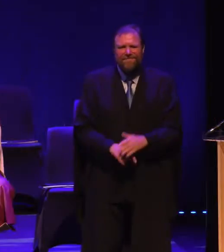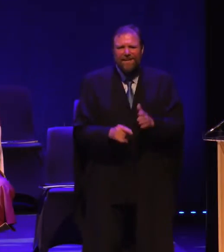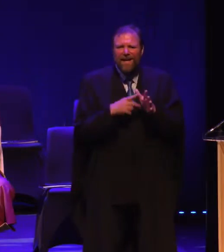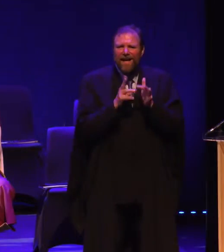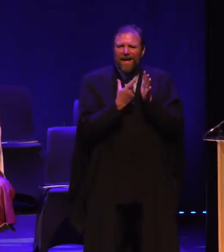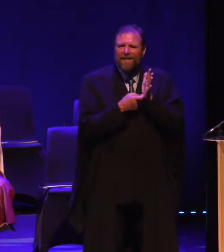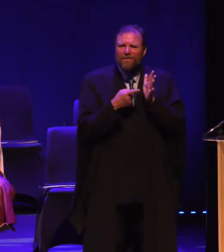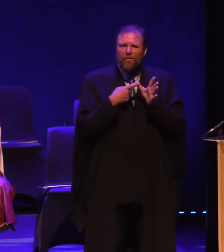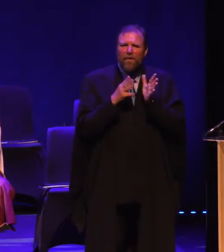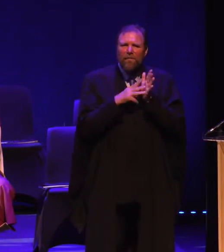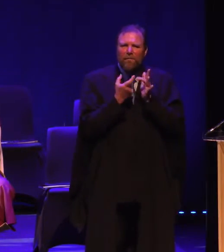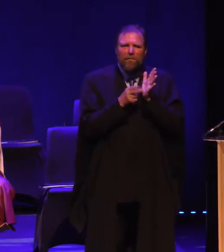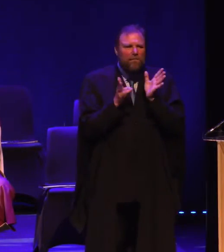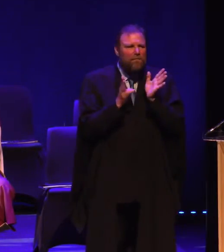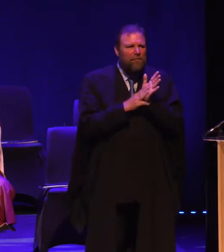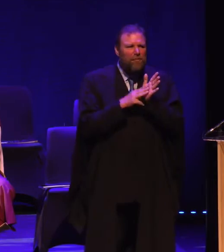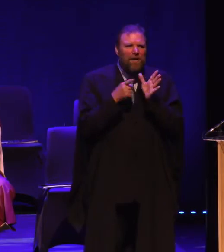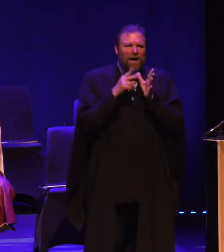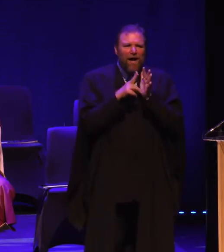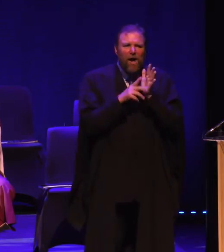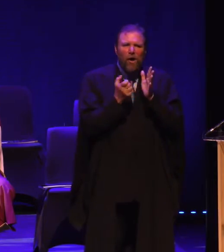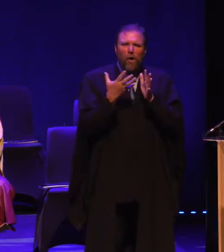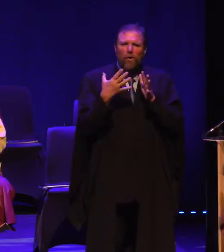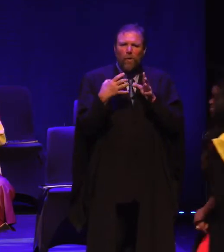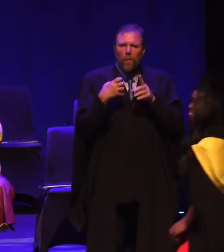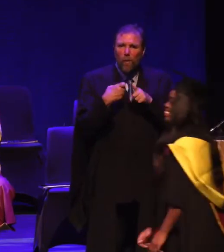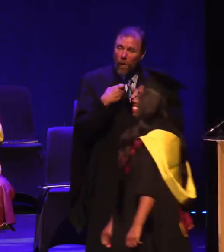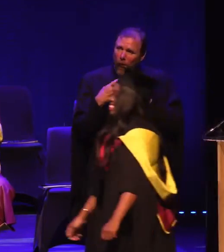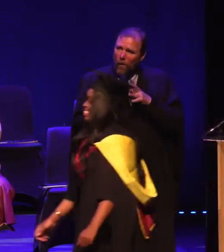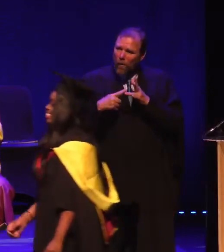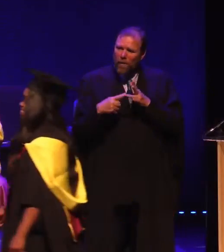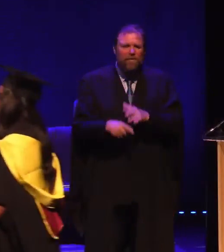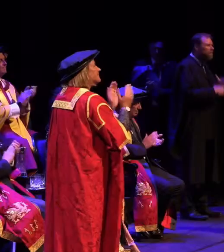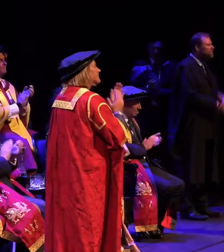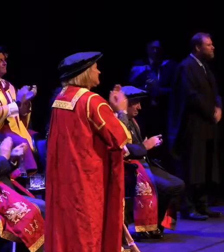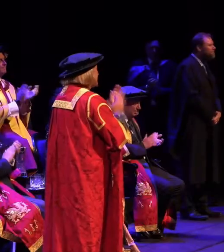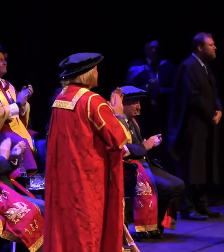Adora Miriam Okonkwo.